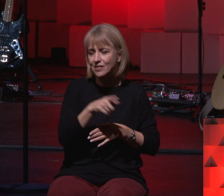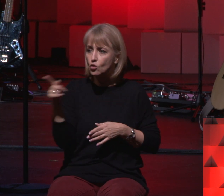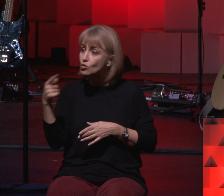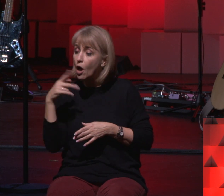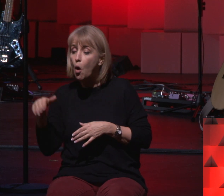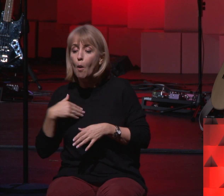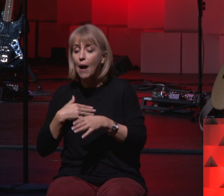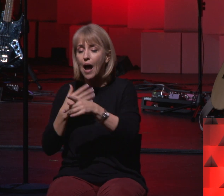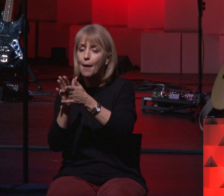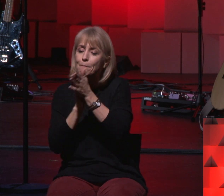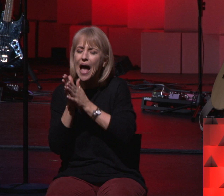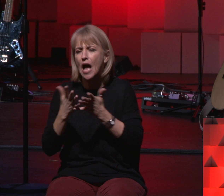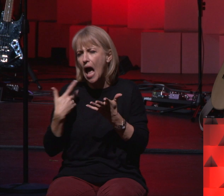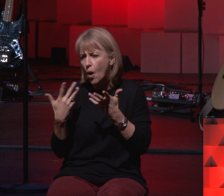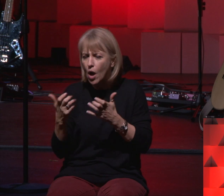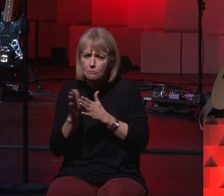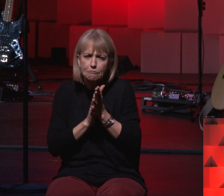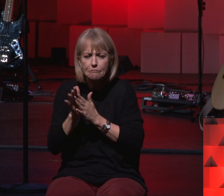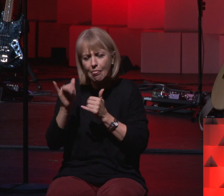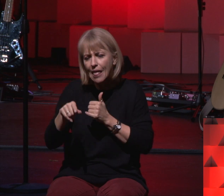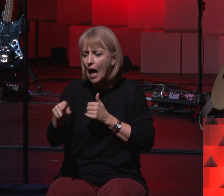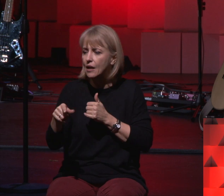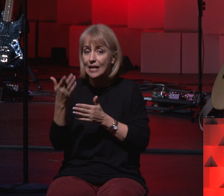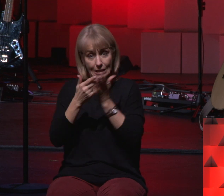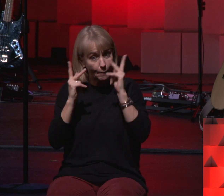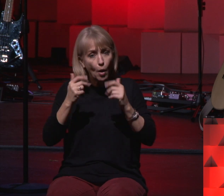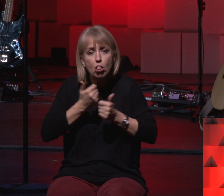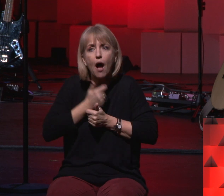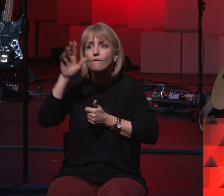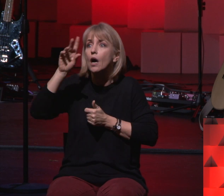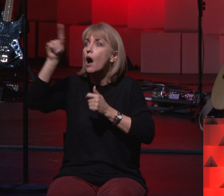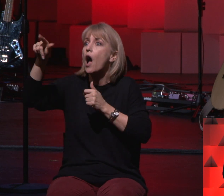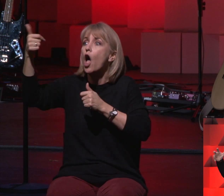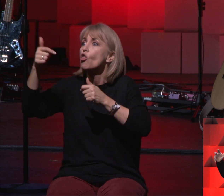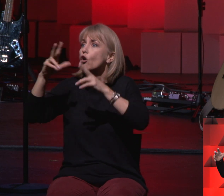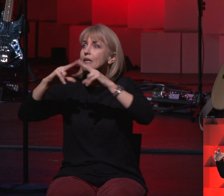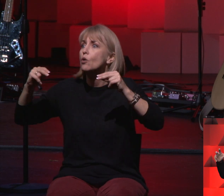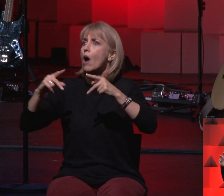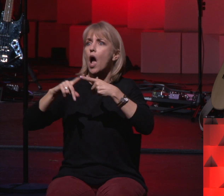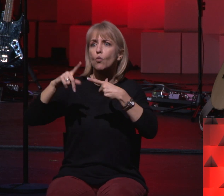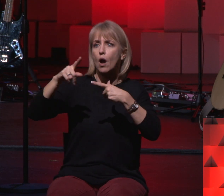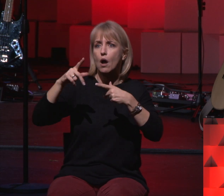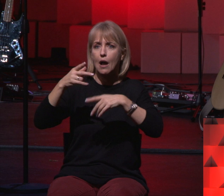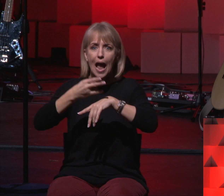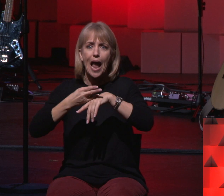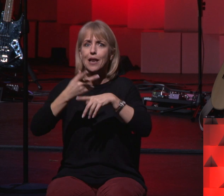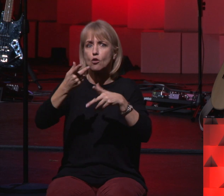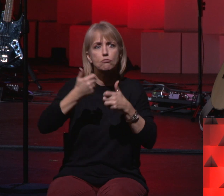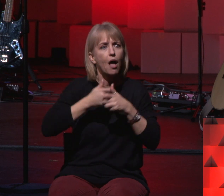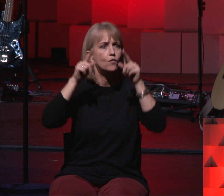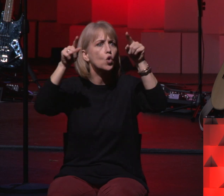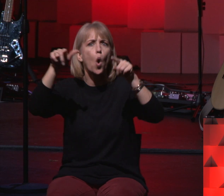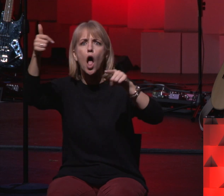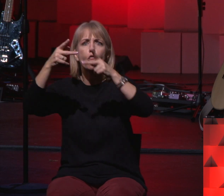night. Some people are passionate about what's going on in Nicaragua or in other parts of the world, and you really express it strong there. Some of you are so engaged in